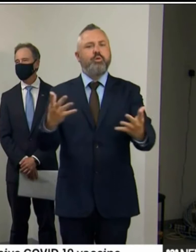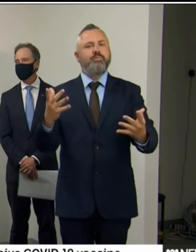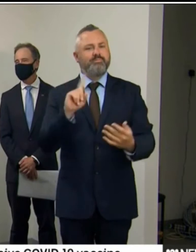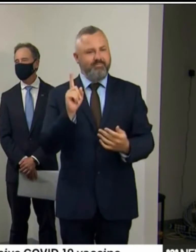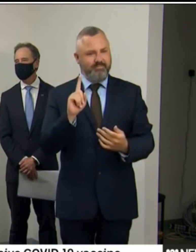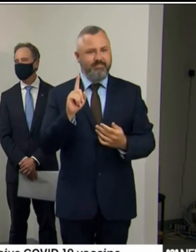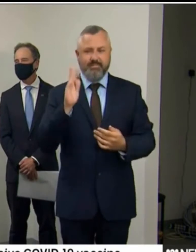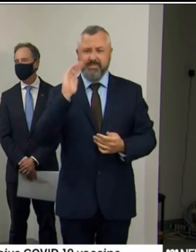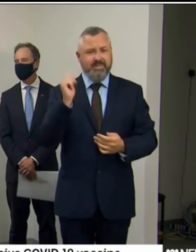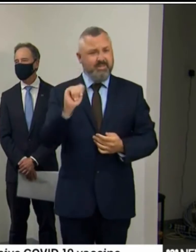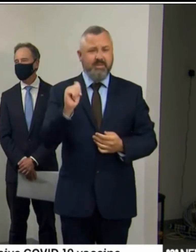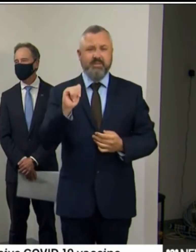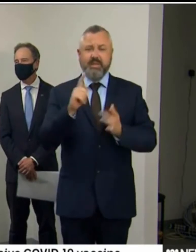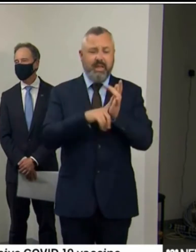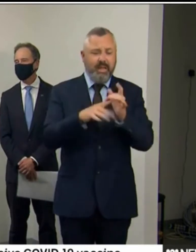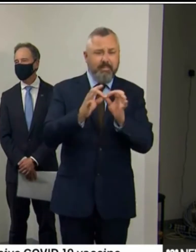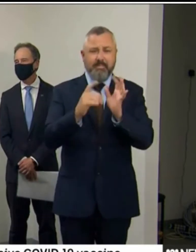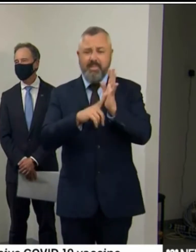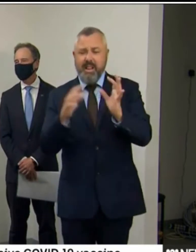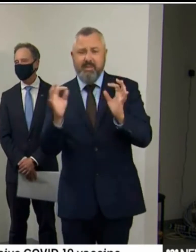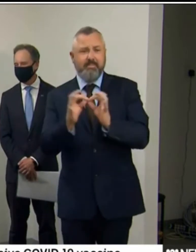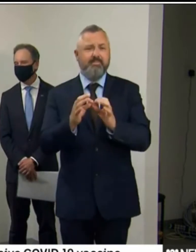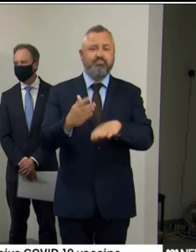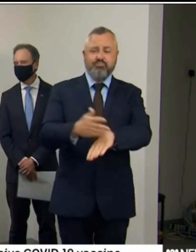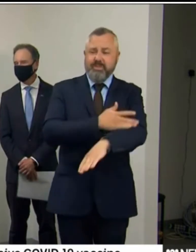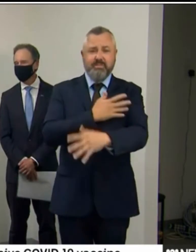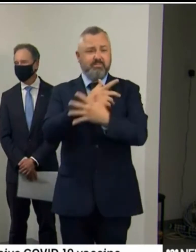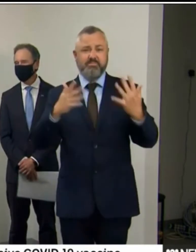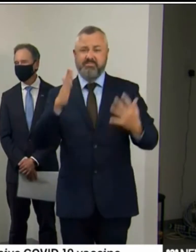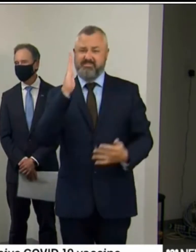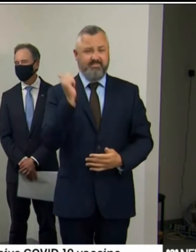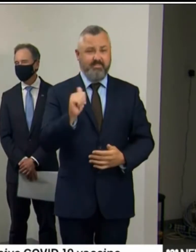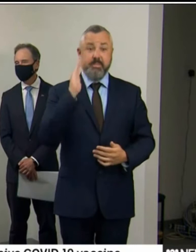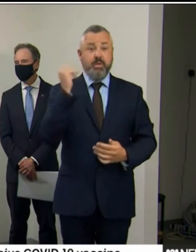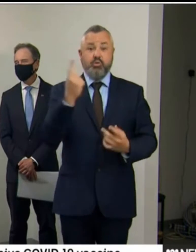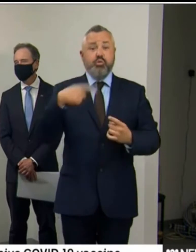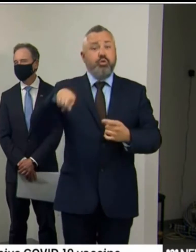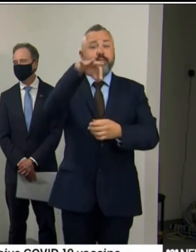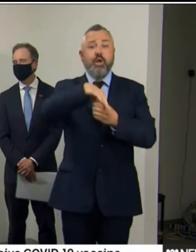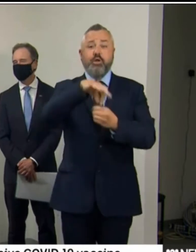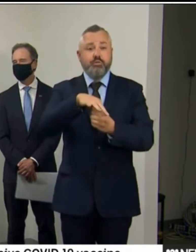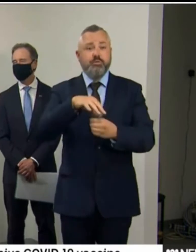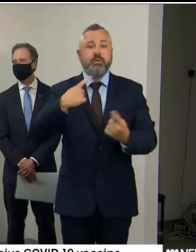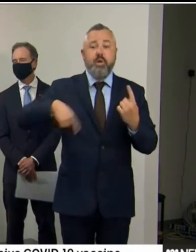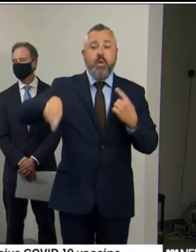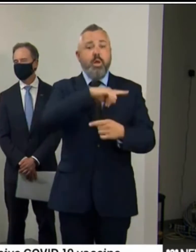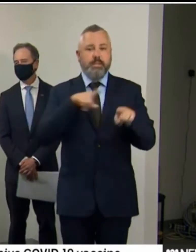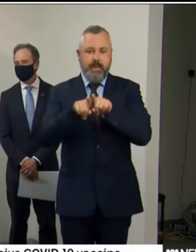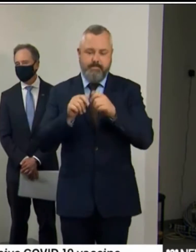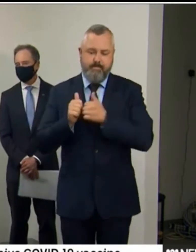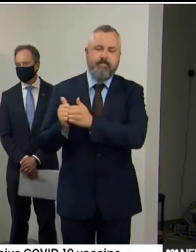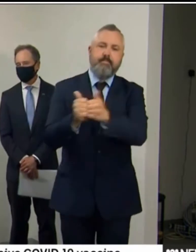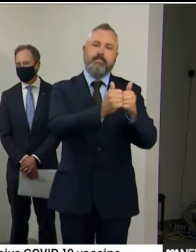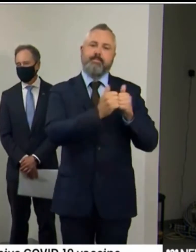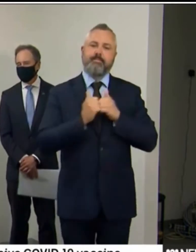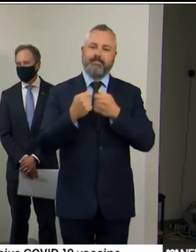side of politics you barrack for, no matter who you intend to vote for, there is a united message, and that united message